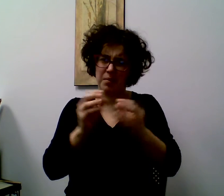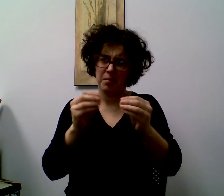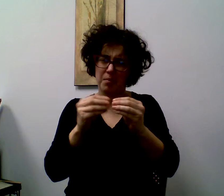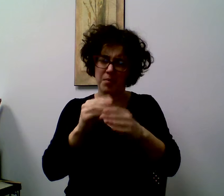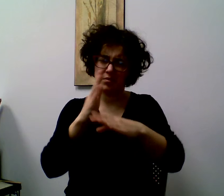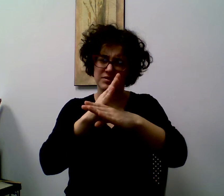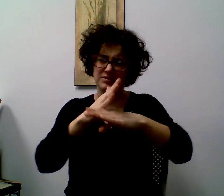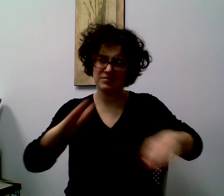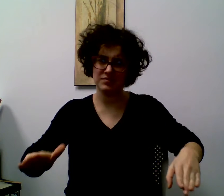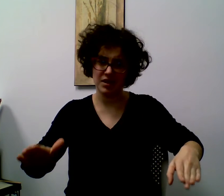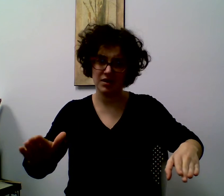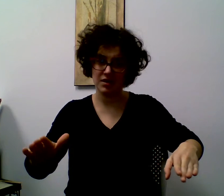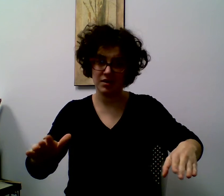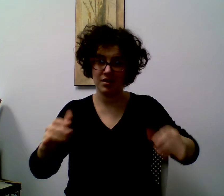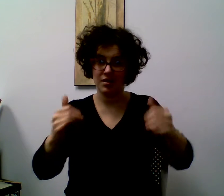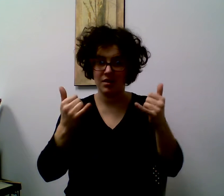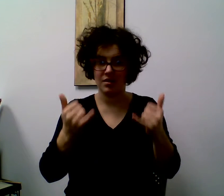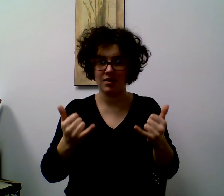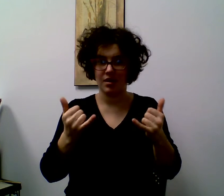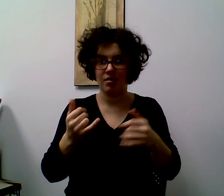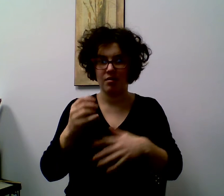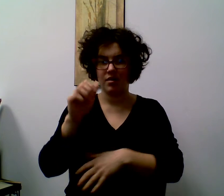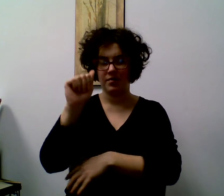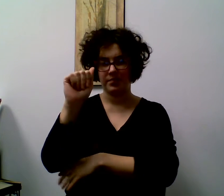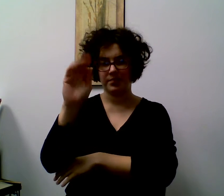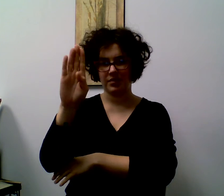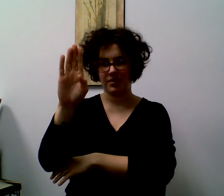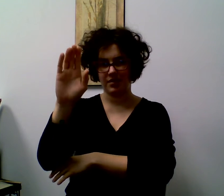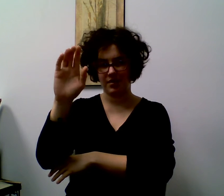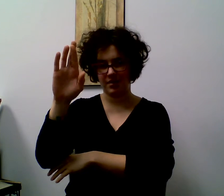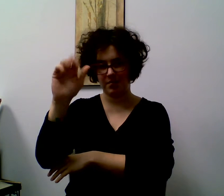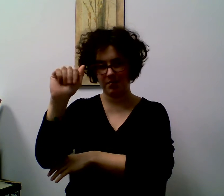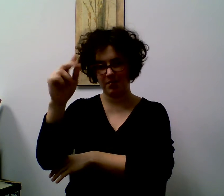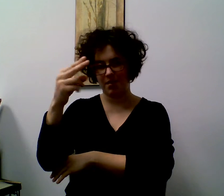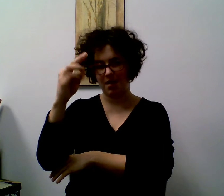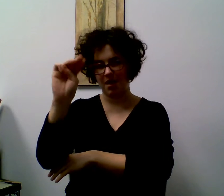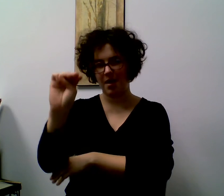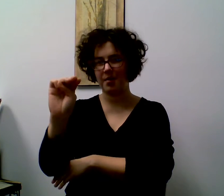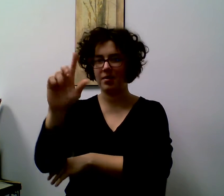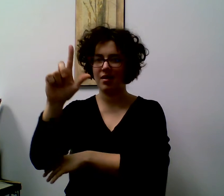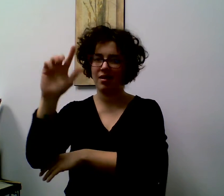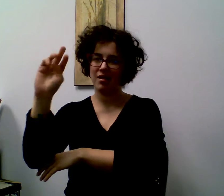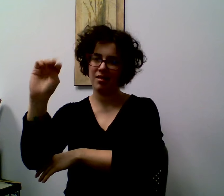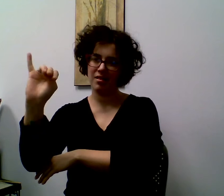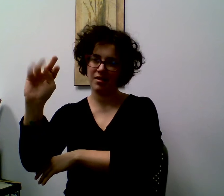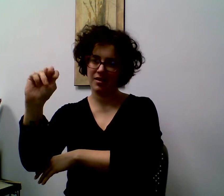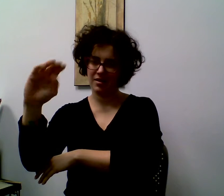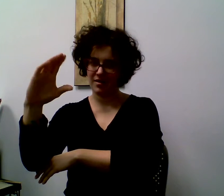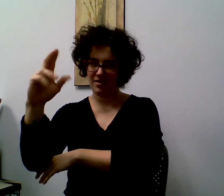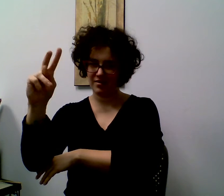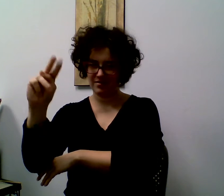the monstrous injustice of slavery in an 1854 speech. By this time, the Whigs had all but ceased to